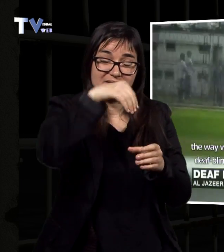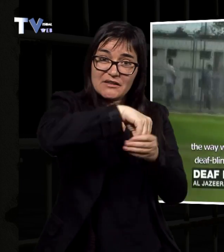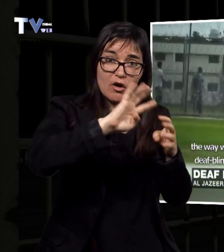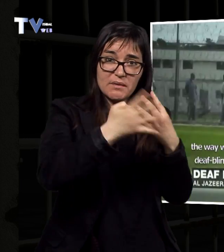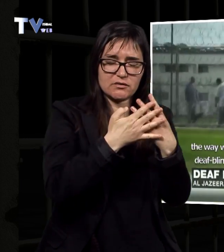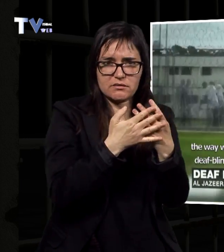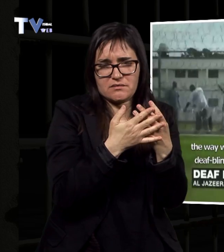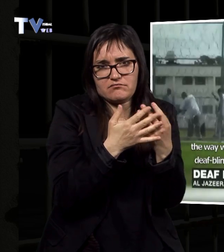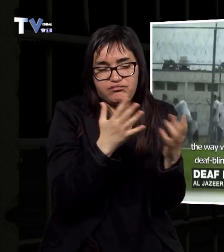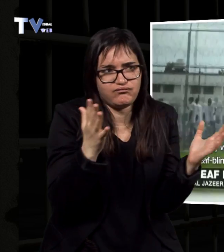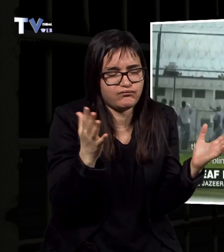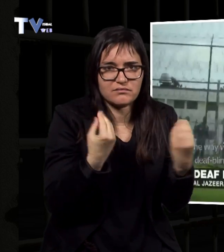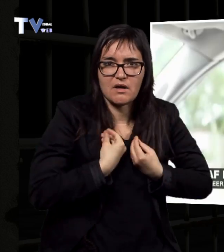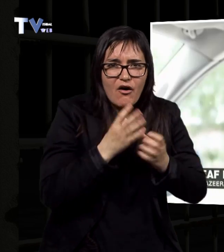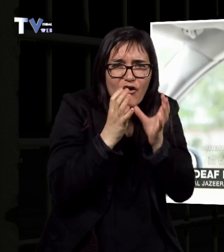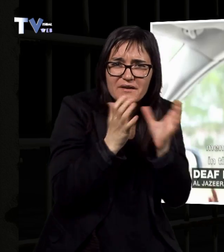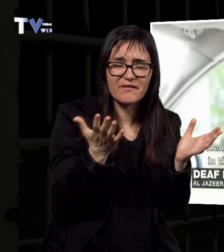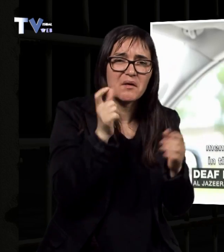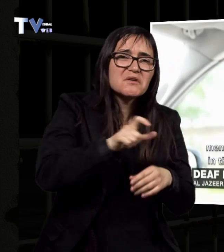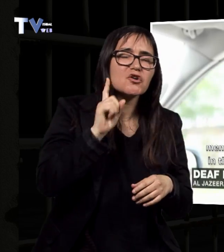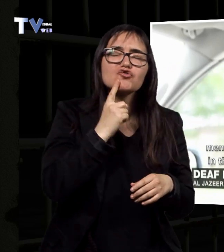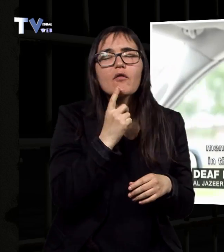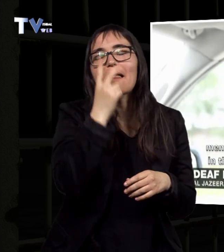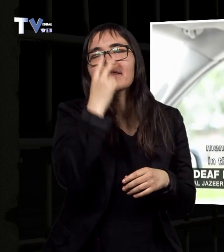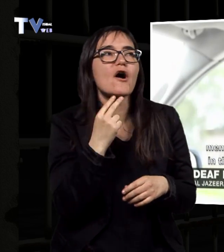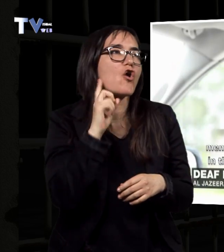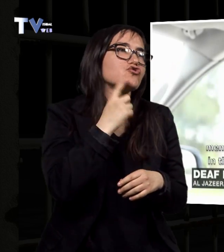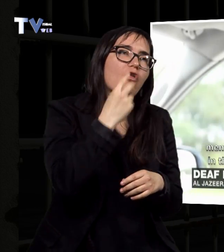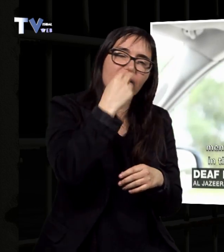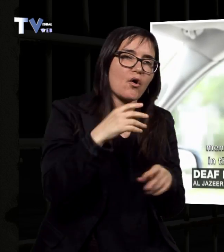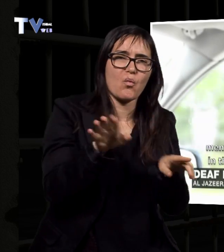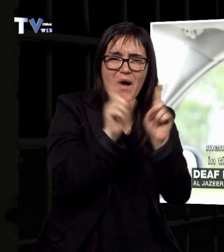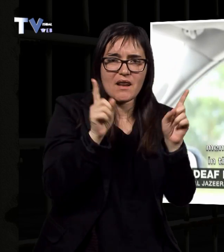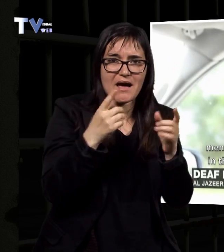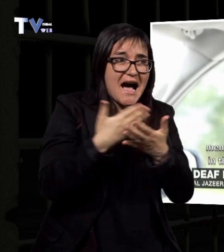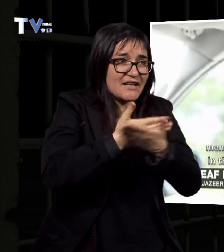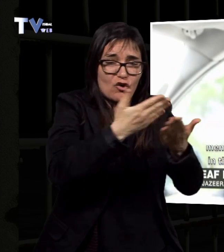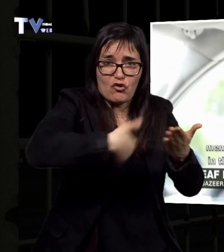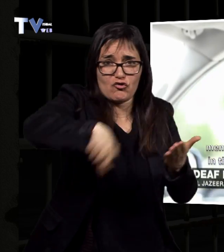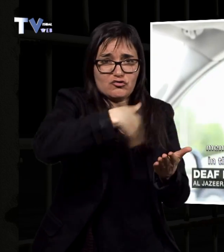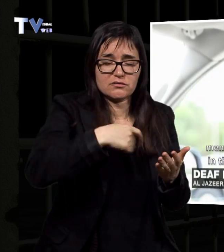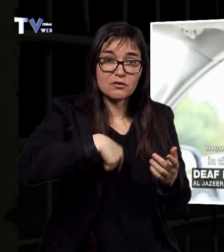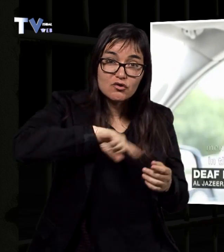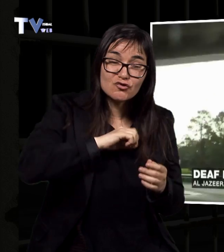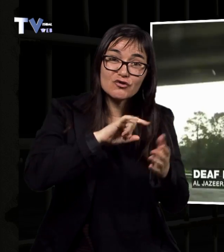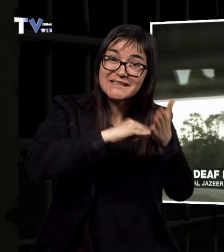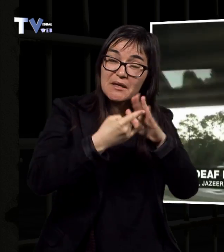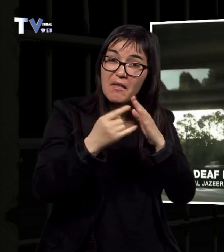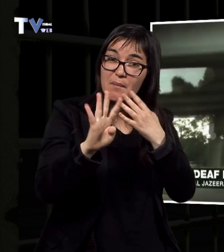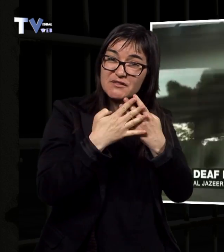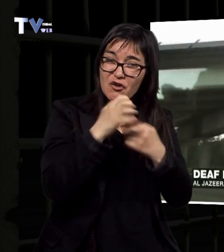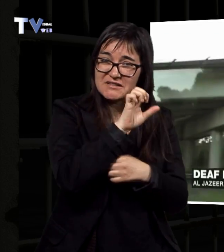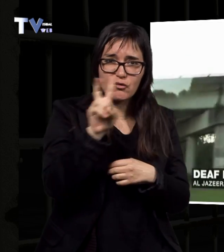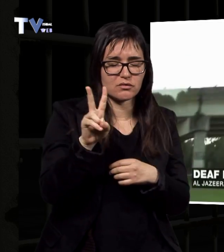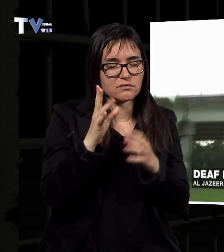not just the deaf and deaf-blind and blind, but anyone. The way we treat men and women in the prison system in the United States is just terrifying.